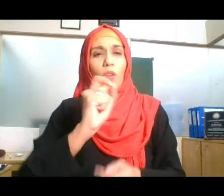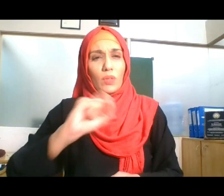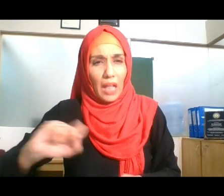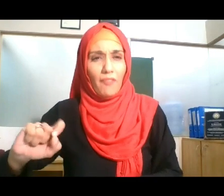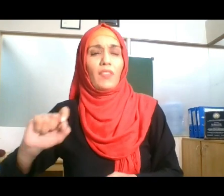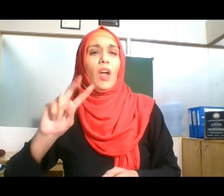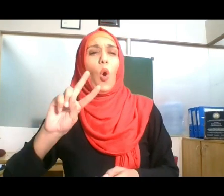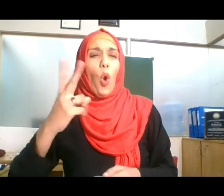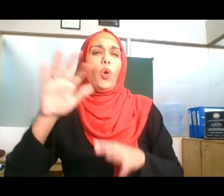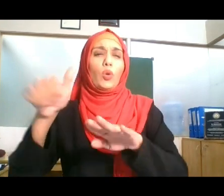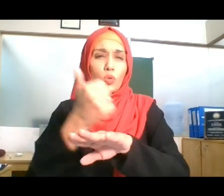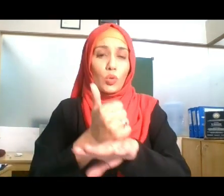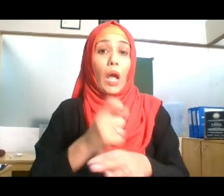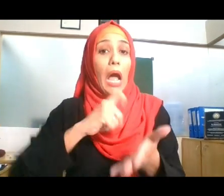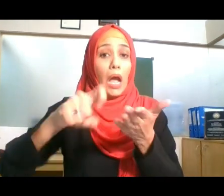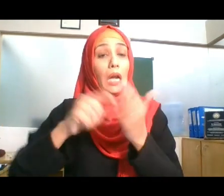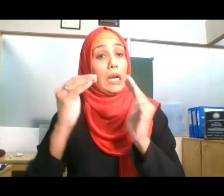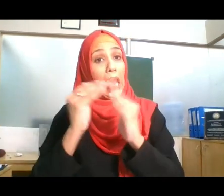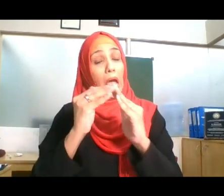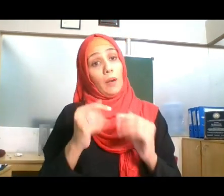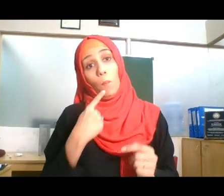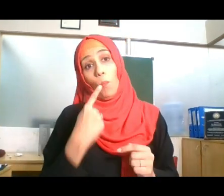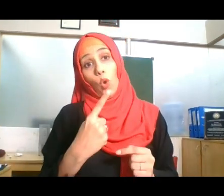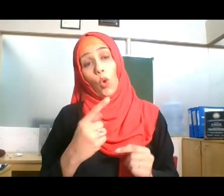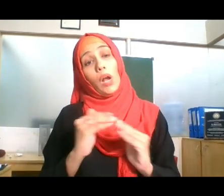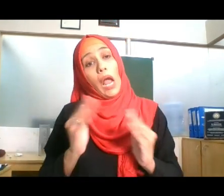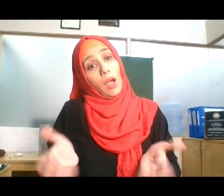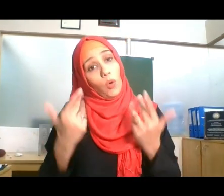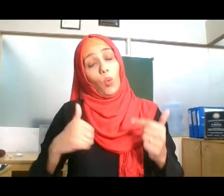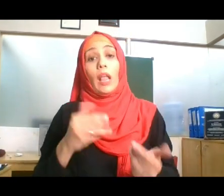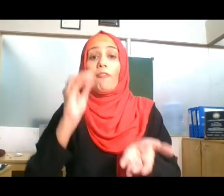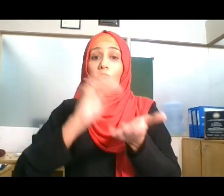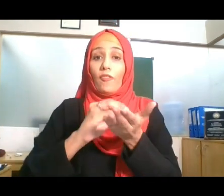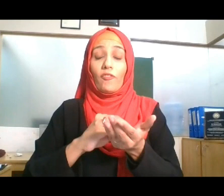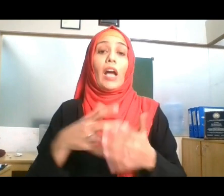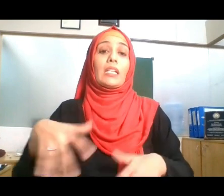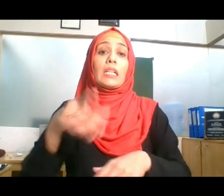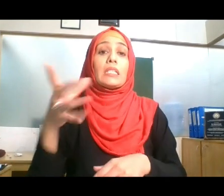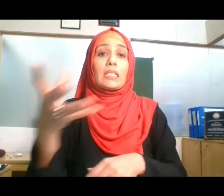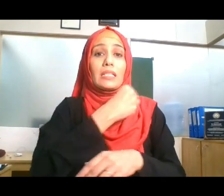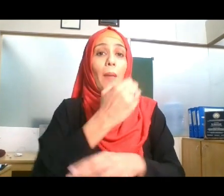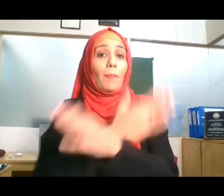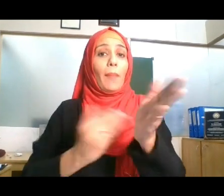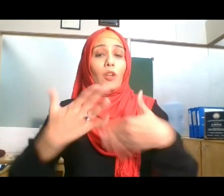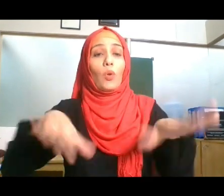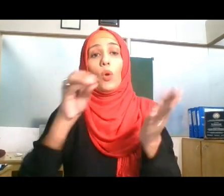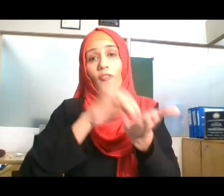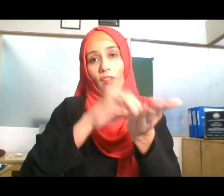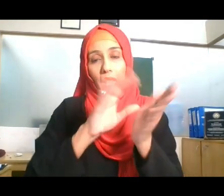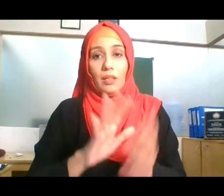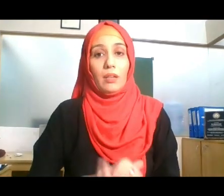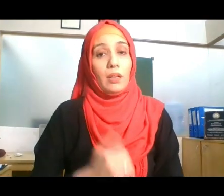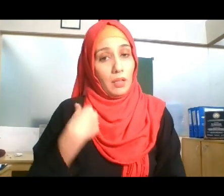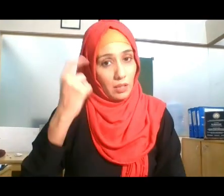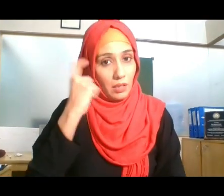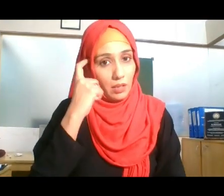have had to allow people to work from home. And this is where the opportunity for persons with disabilities also exists. We strongly feel